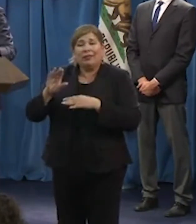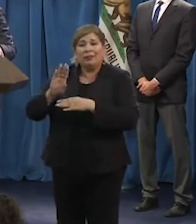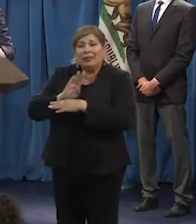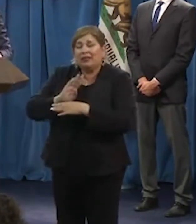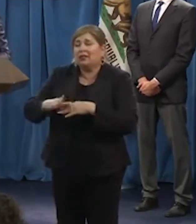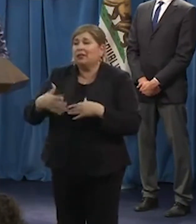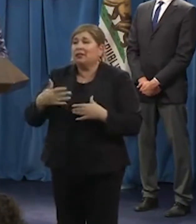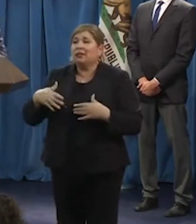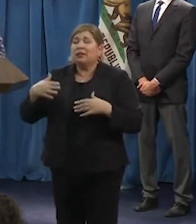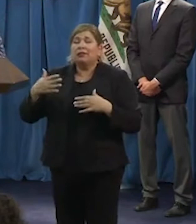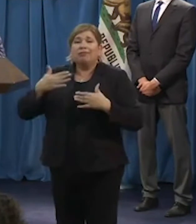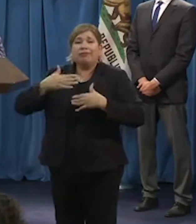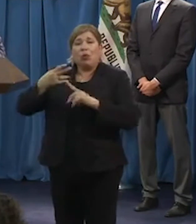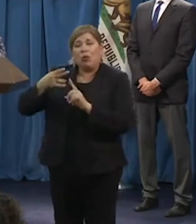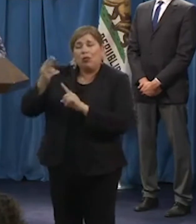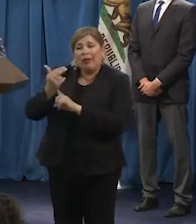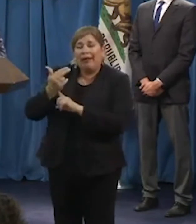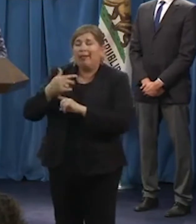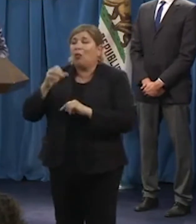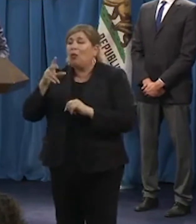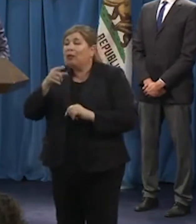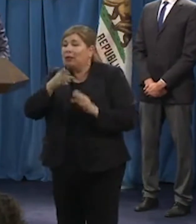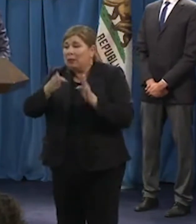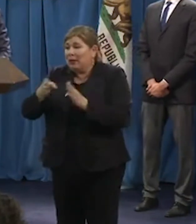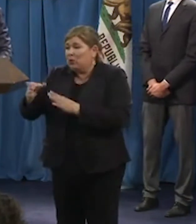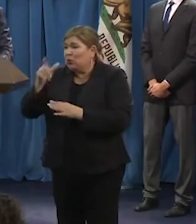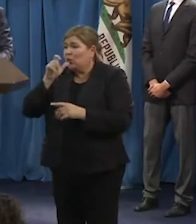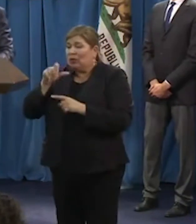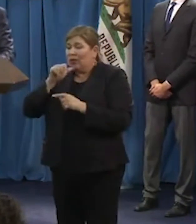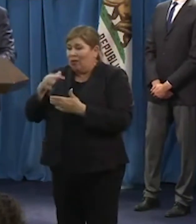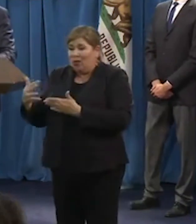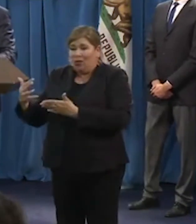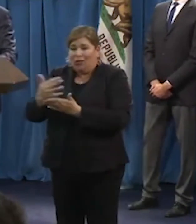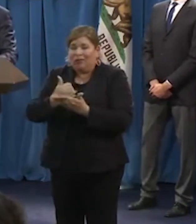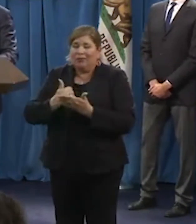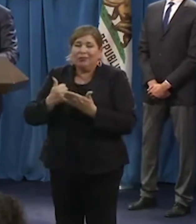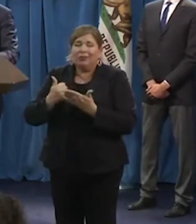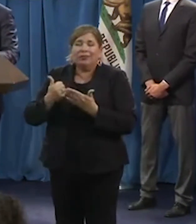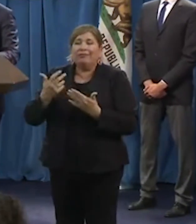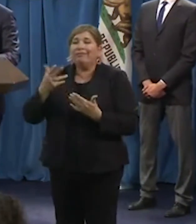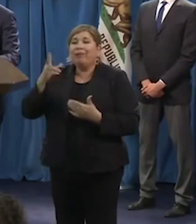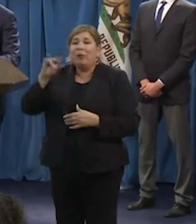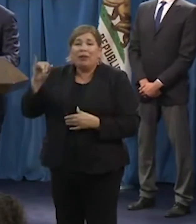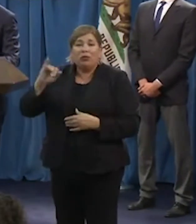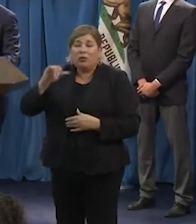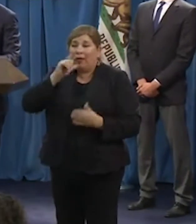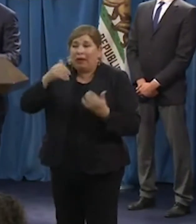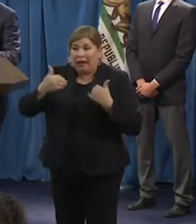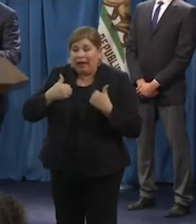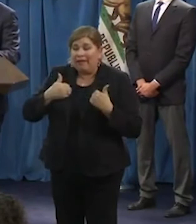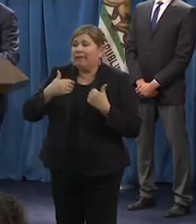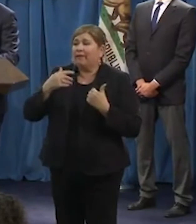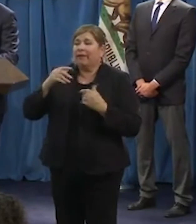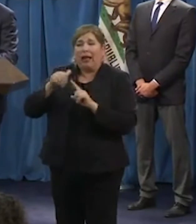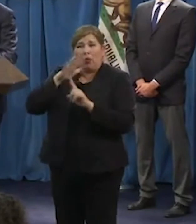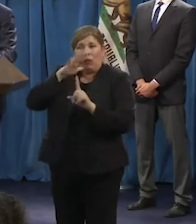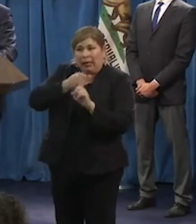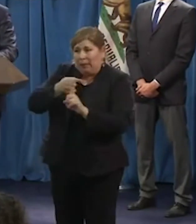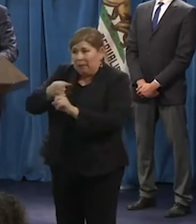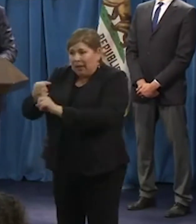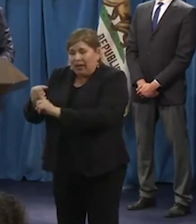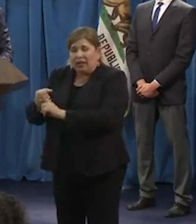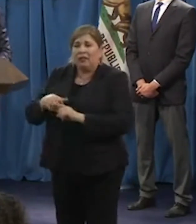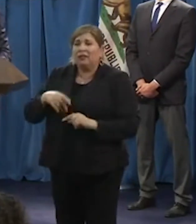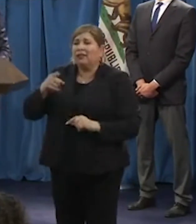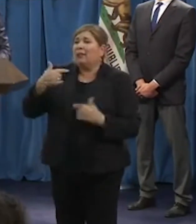impacted, specifically wage earners that don't have the benefit of unemployment insurance and in benefit as a workers' comp, do not